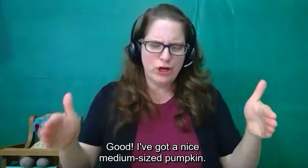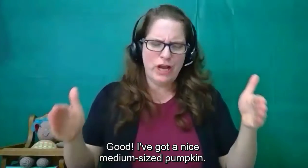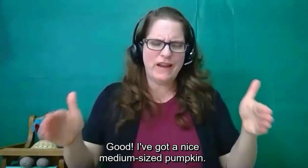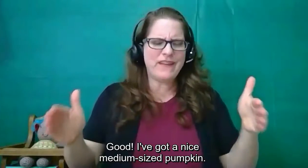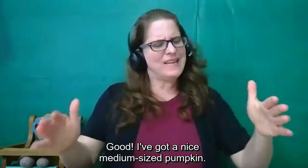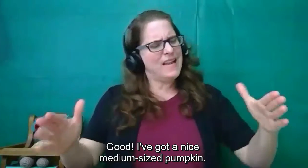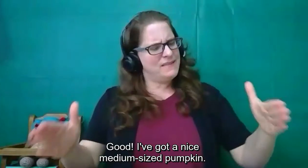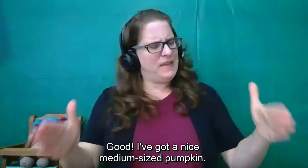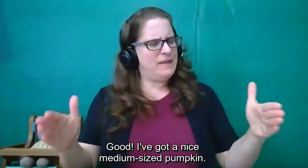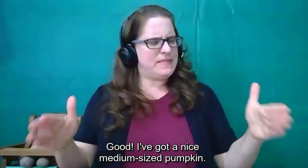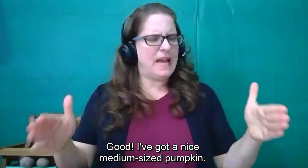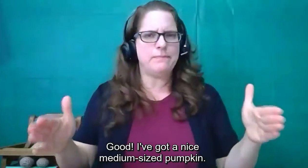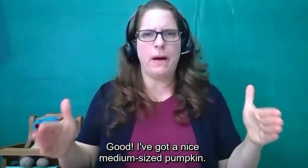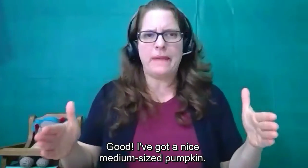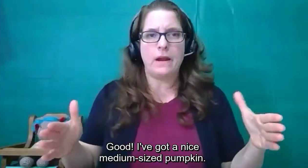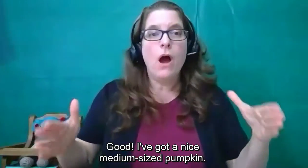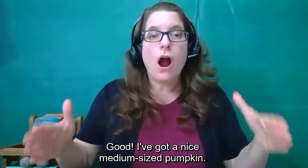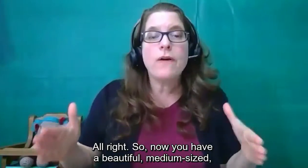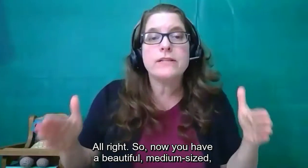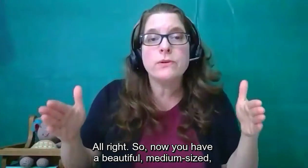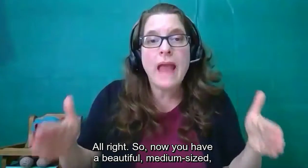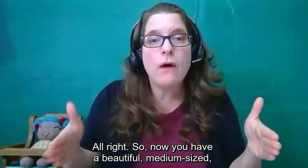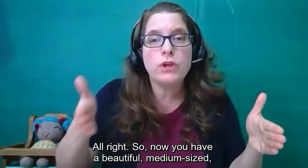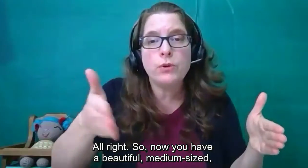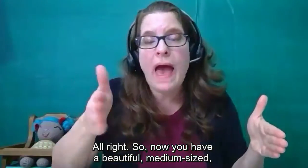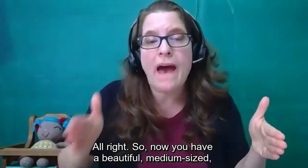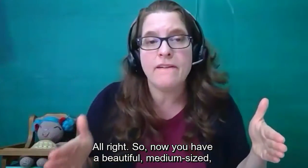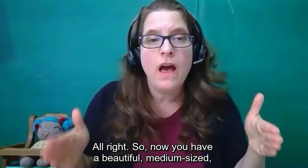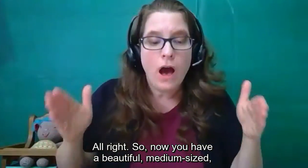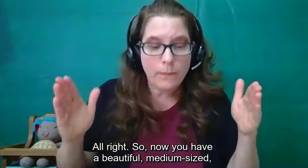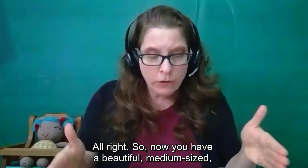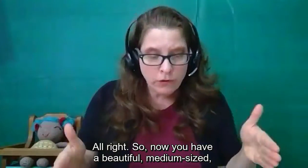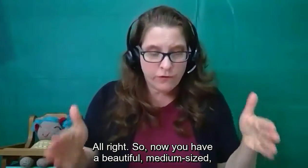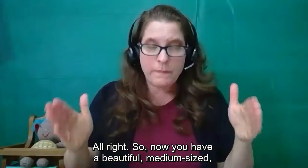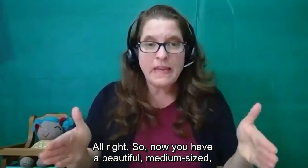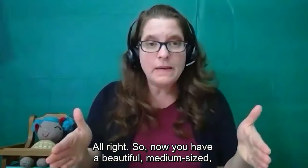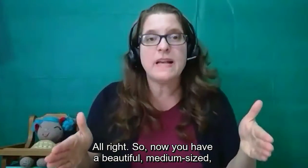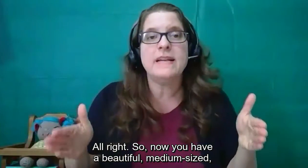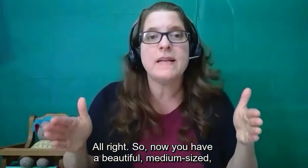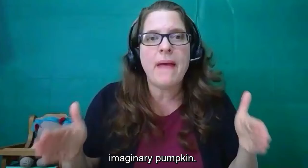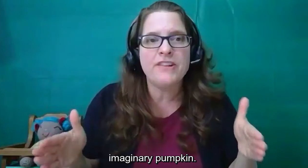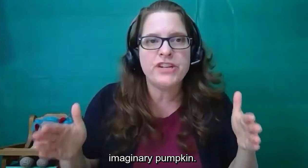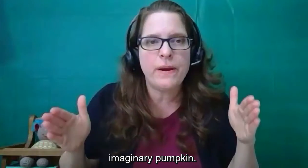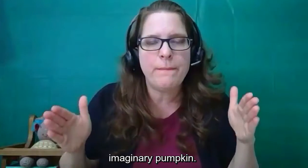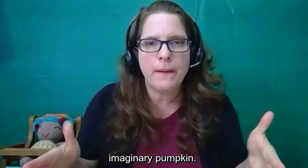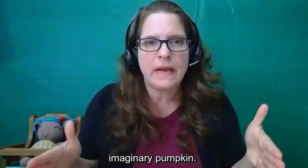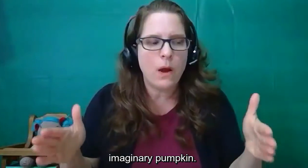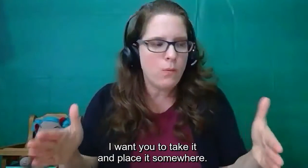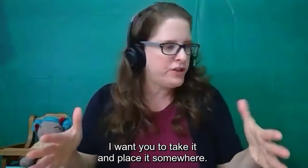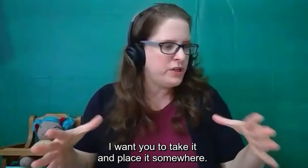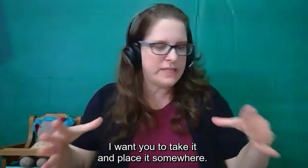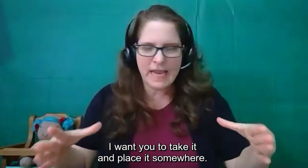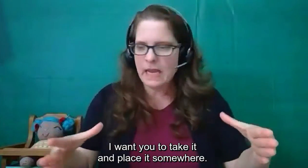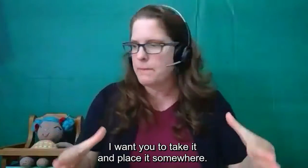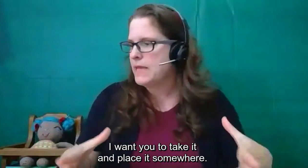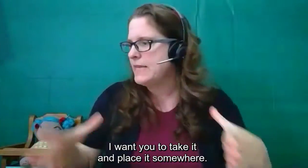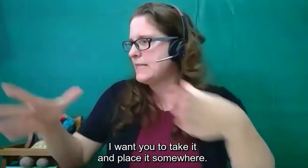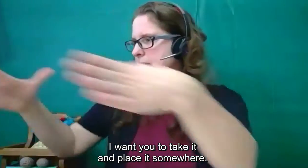Good. I've got a nice medium-sized pumpkin. All right. So now you have a beautiful medium-sized imaginary pumpkin. I want you to take it and place it